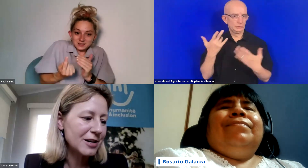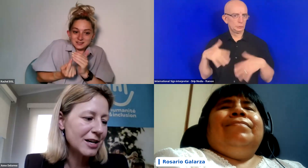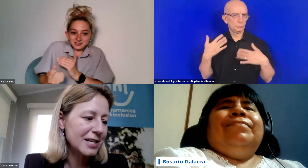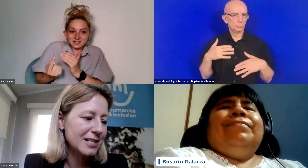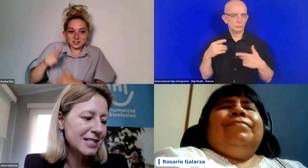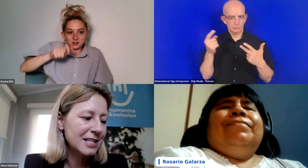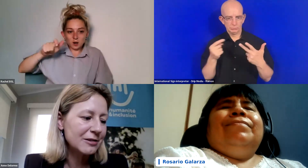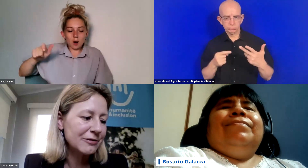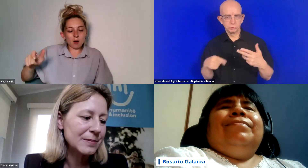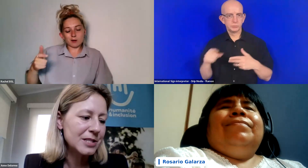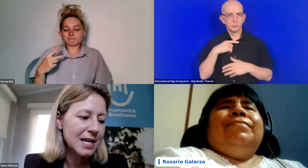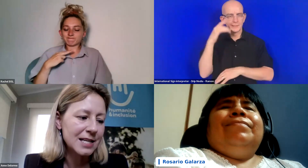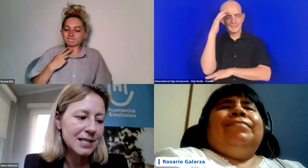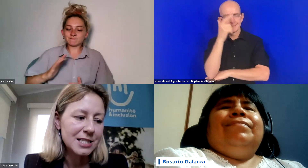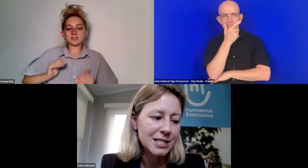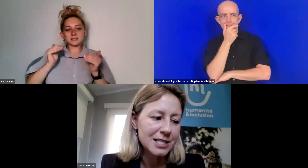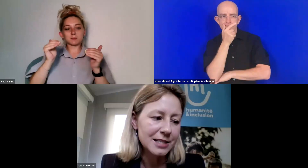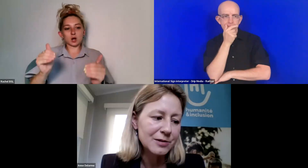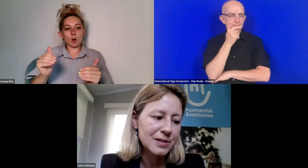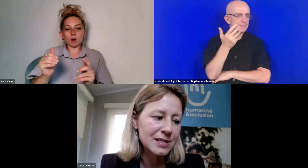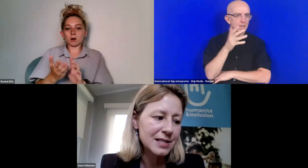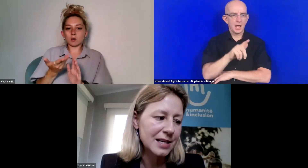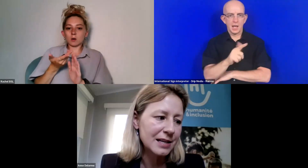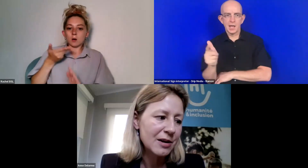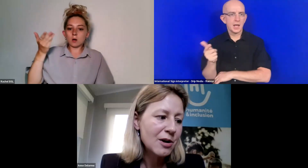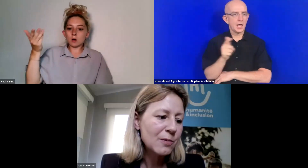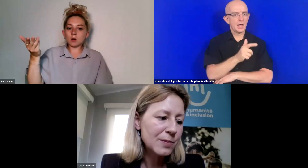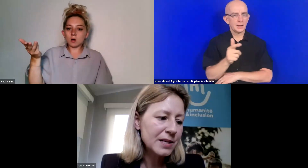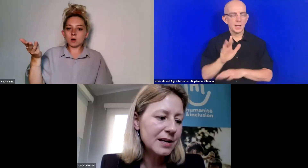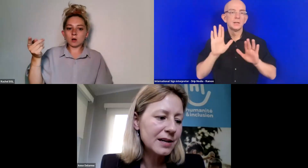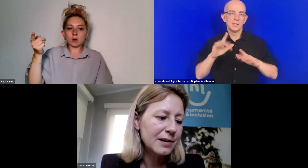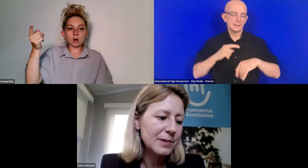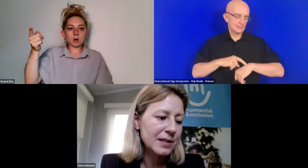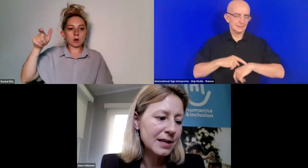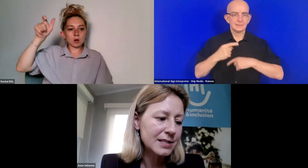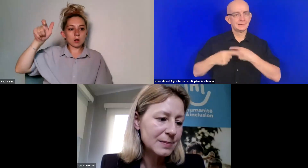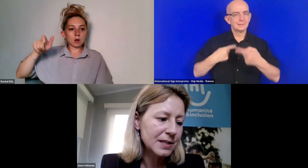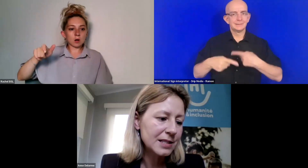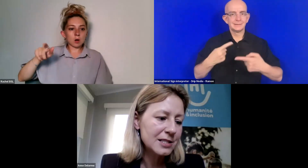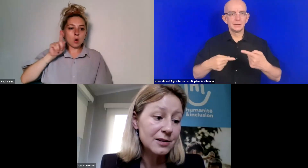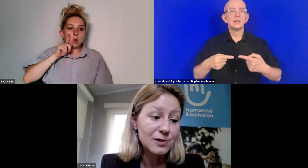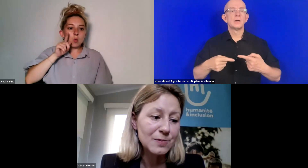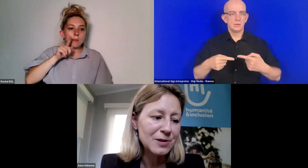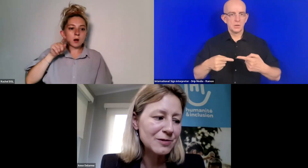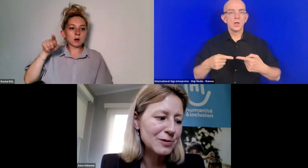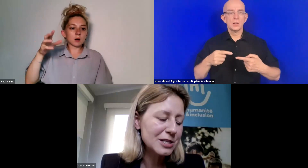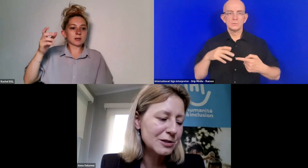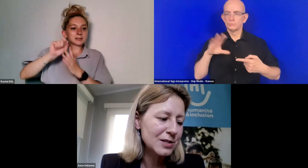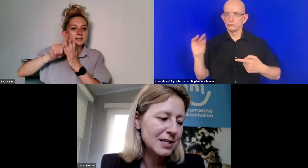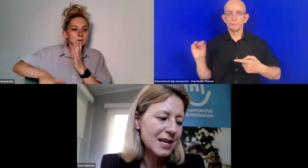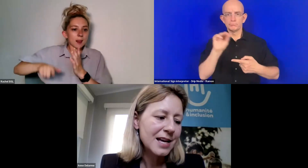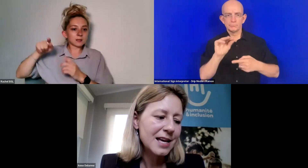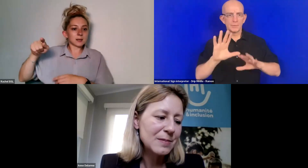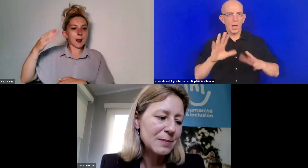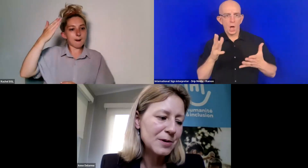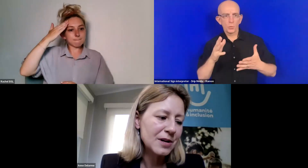move on to hear from Janet Ajangi, who is a woman with a disability. She's also the mother of 3